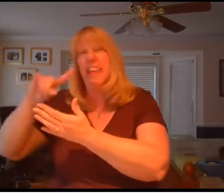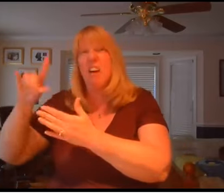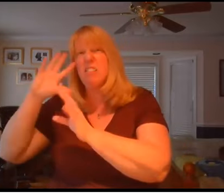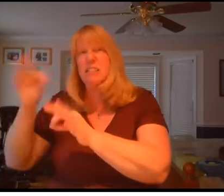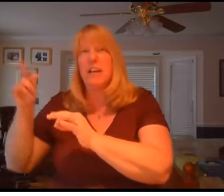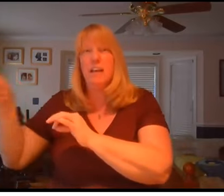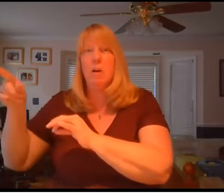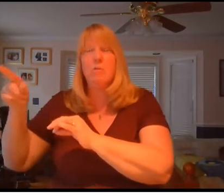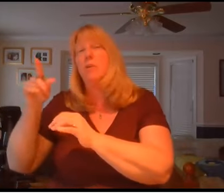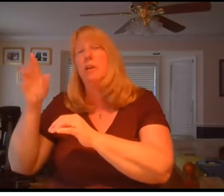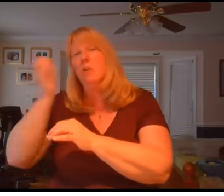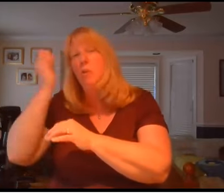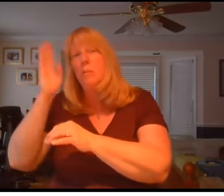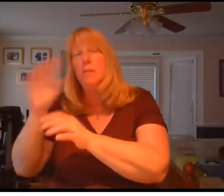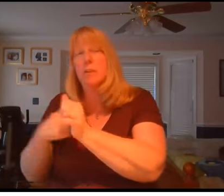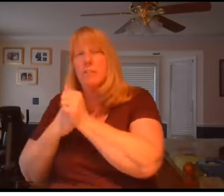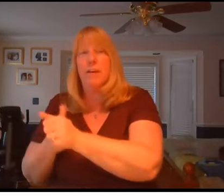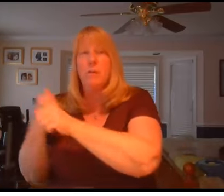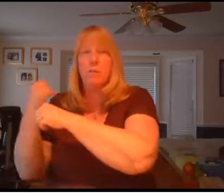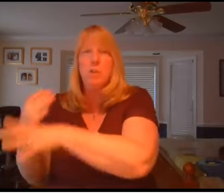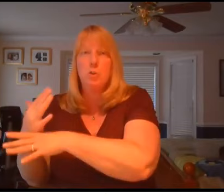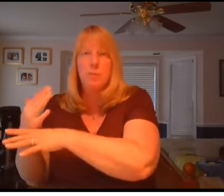They're involved in the discussion, and they decided